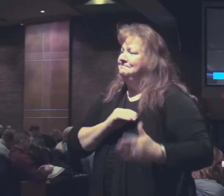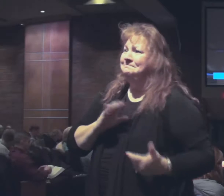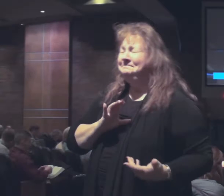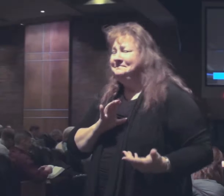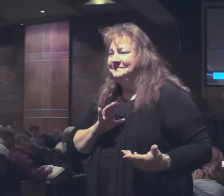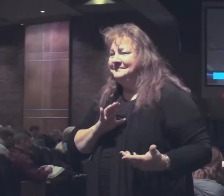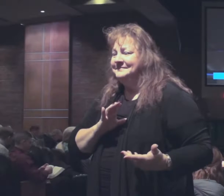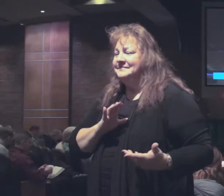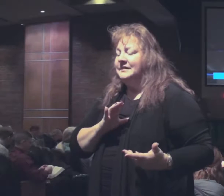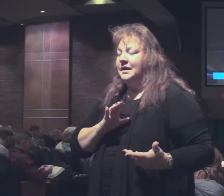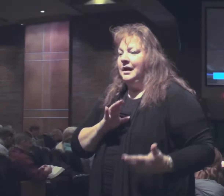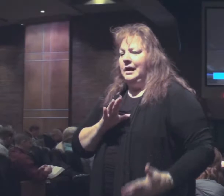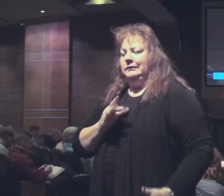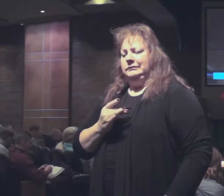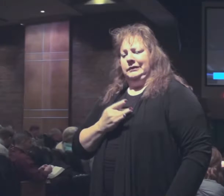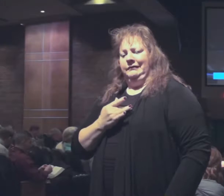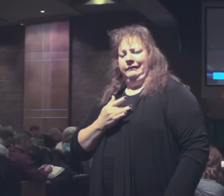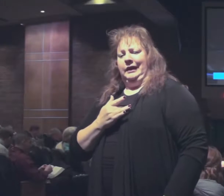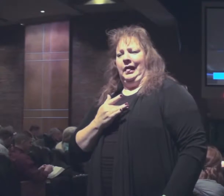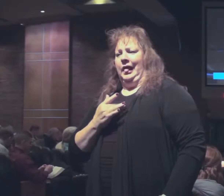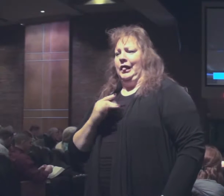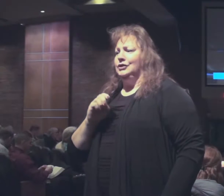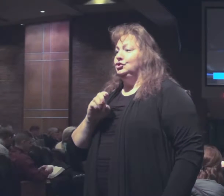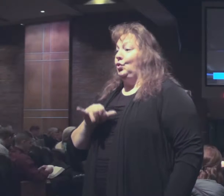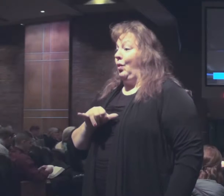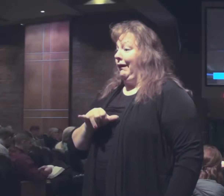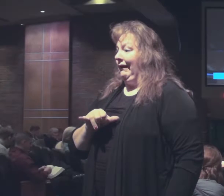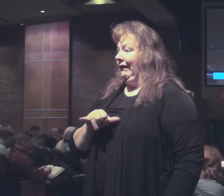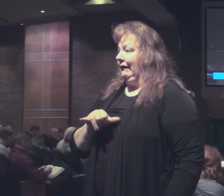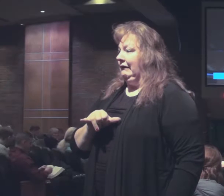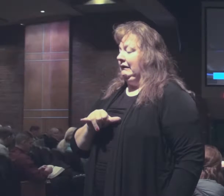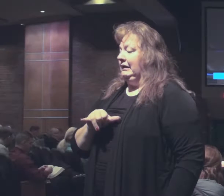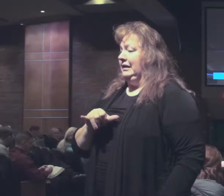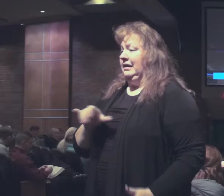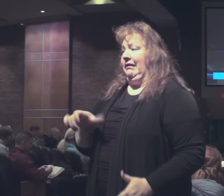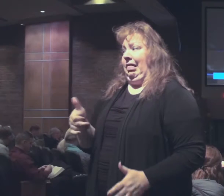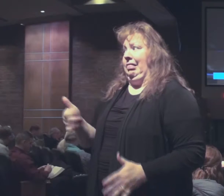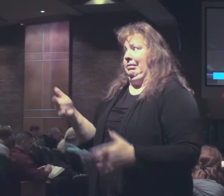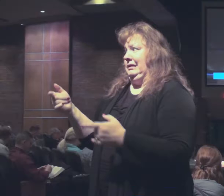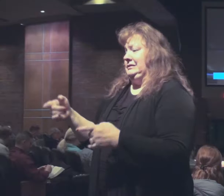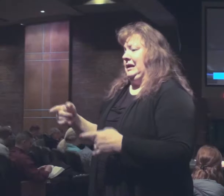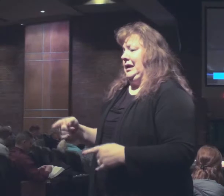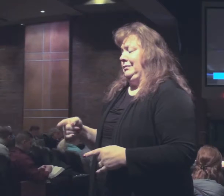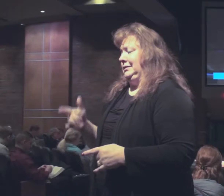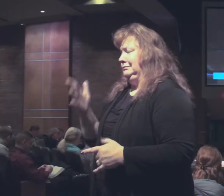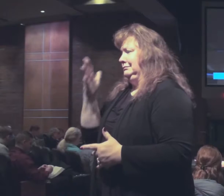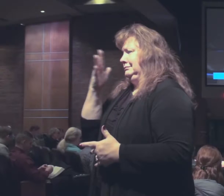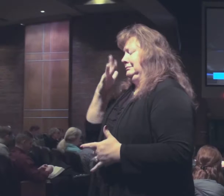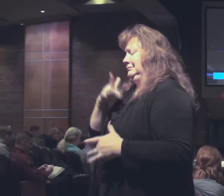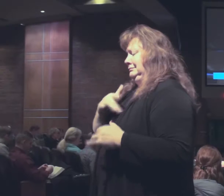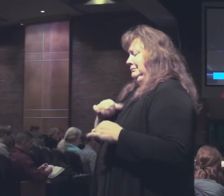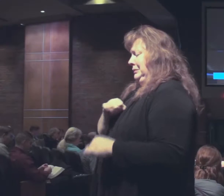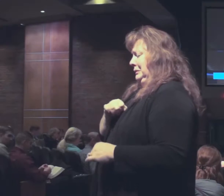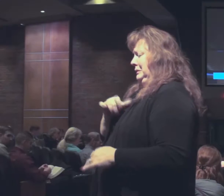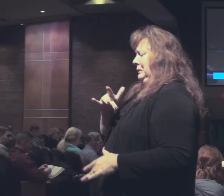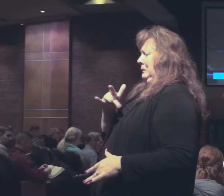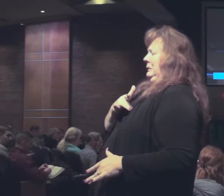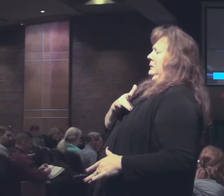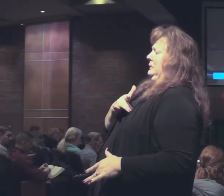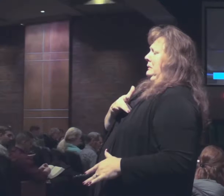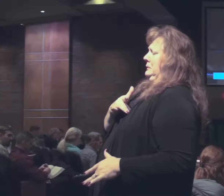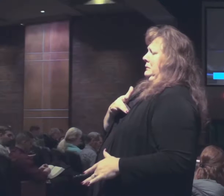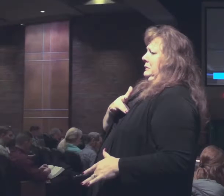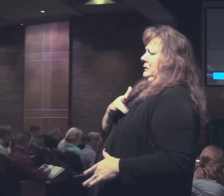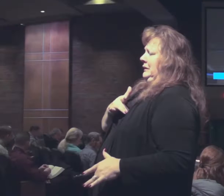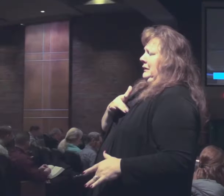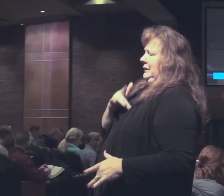our lives, and we feel that joy. There are things that are sad, discouraging,